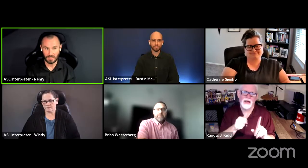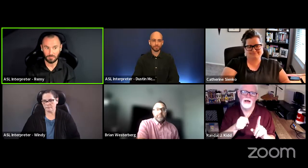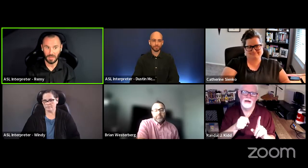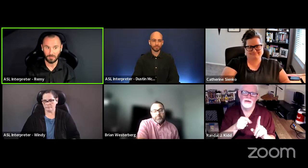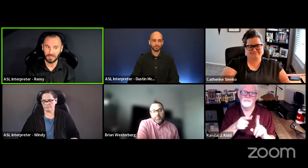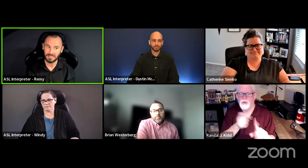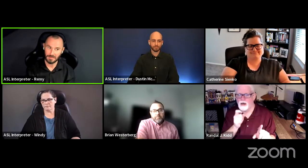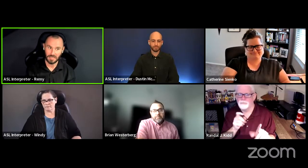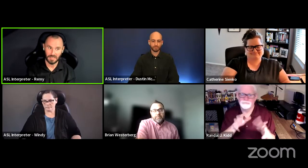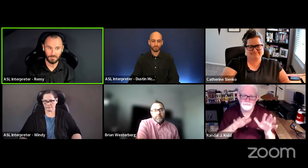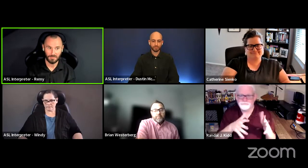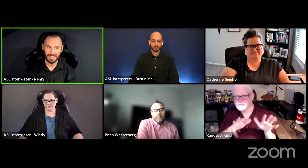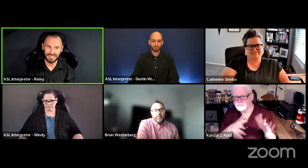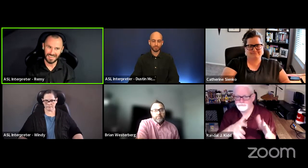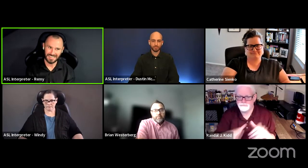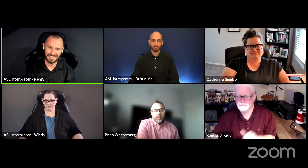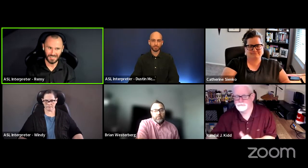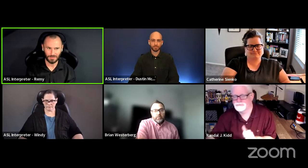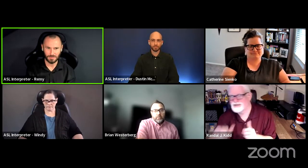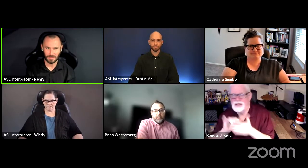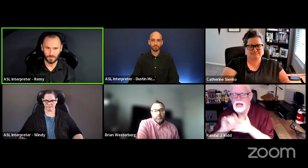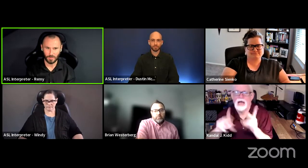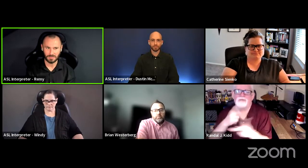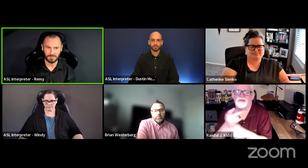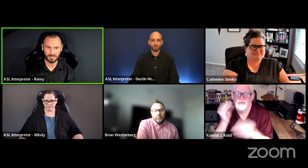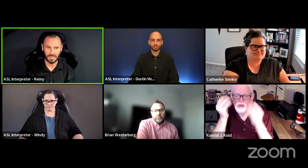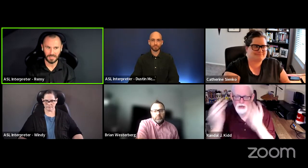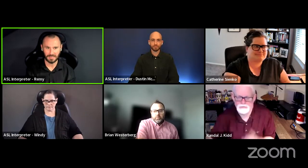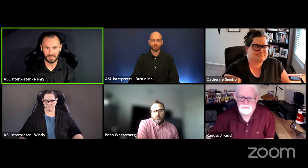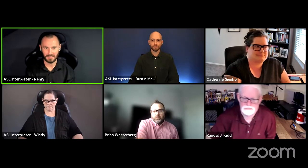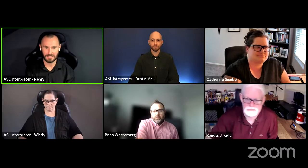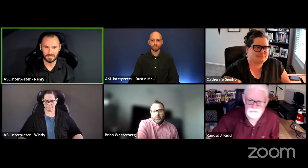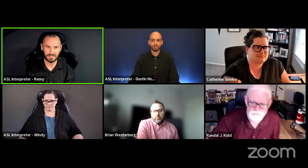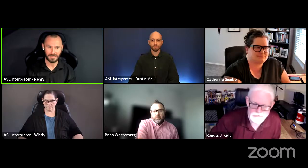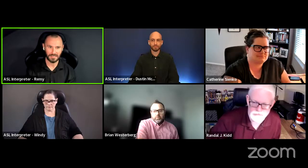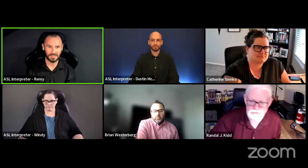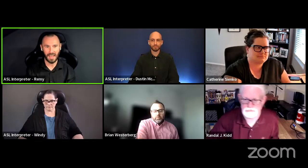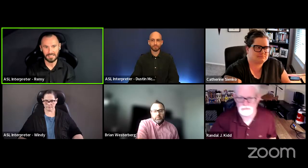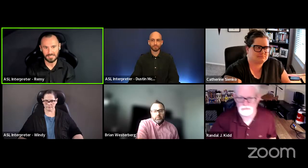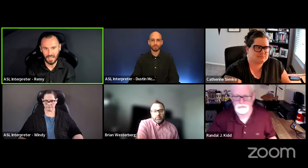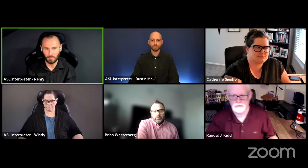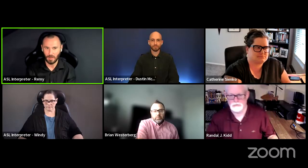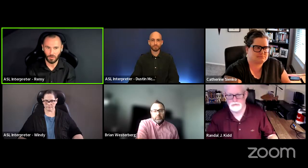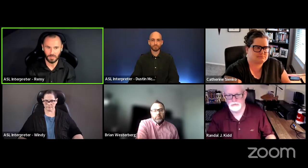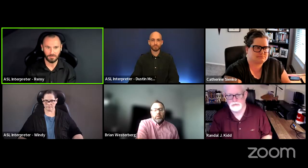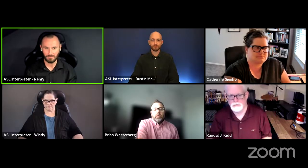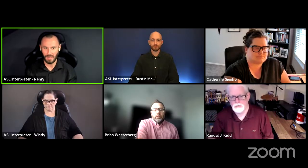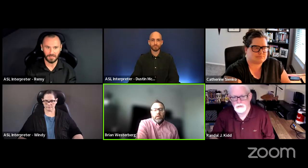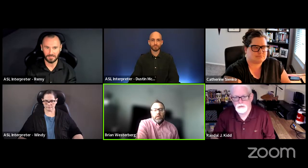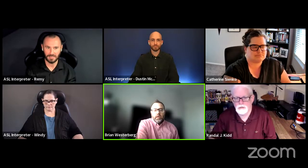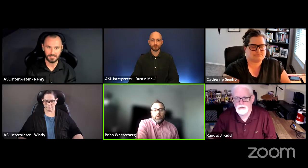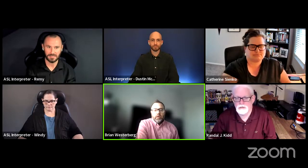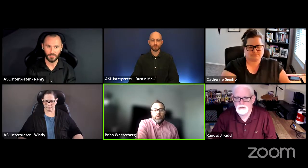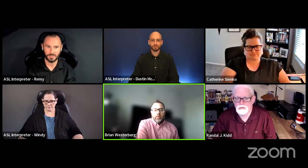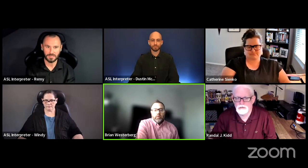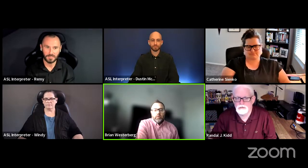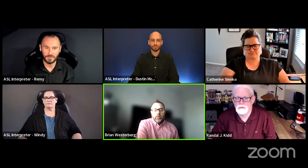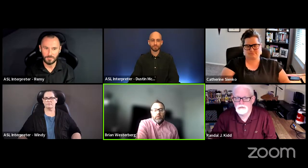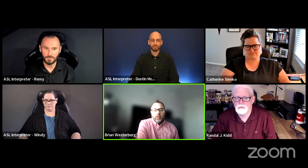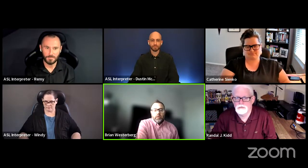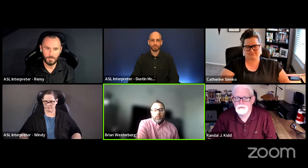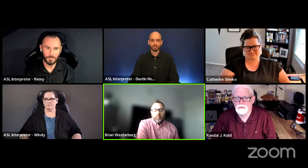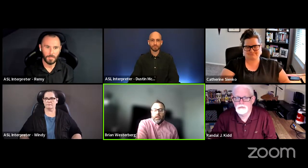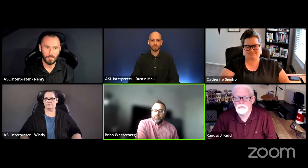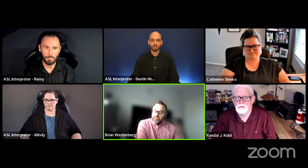this is great feedback, but at the same time, not necessarily from someone that is as high of a priority and valid as